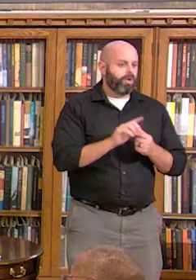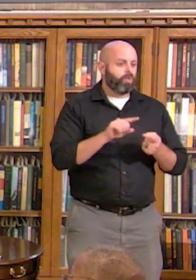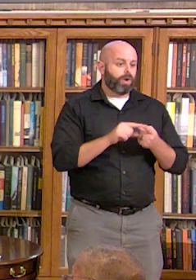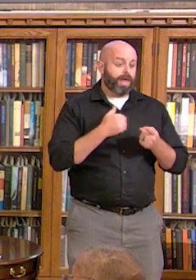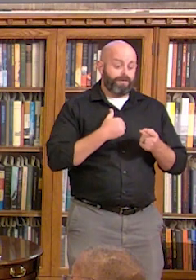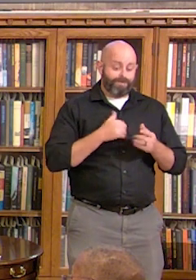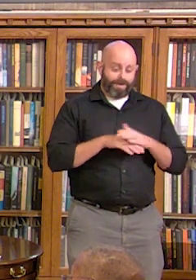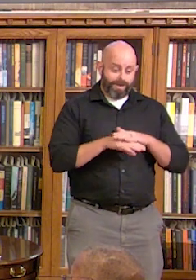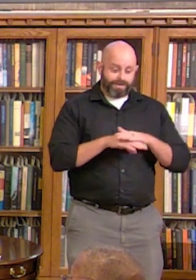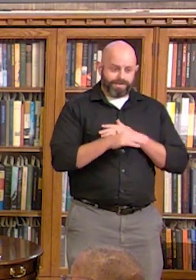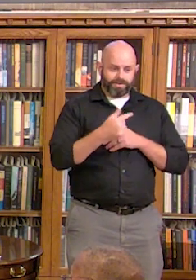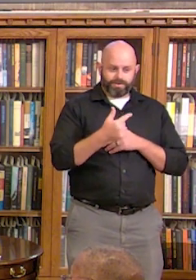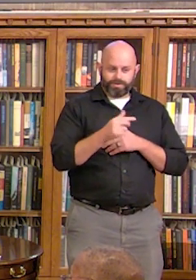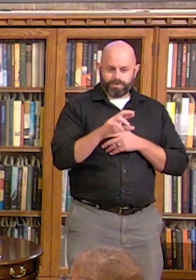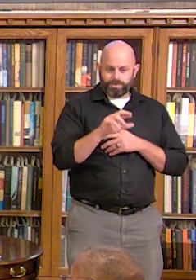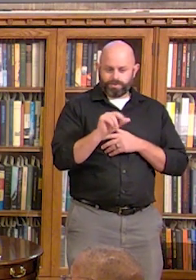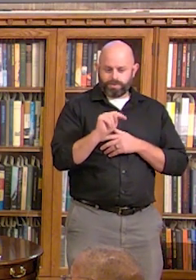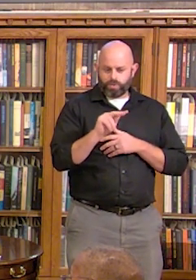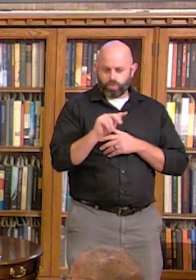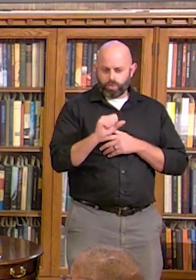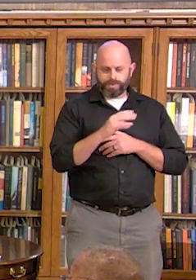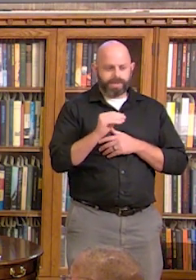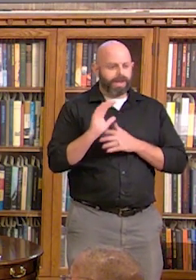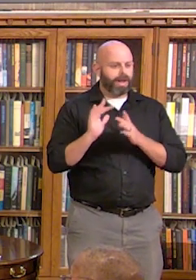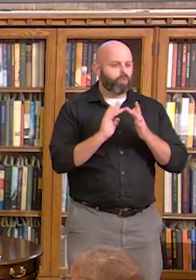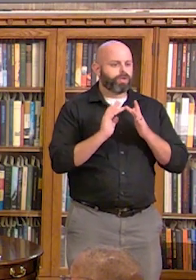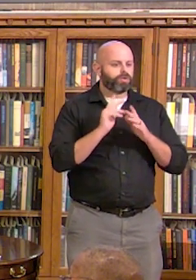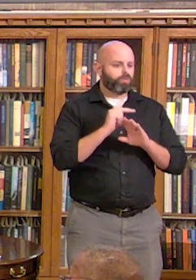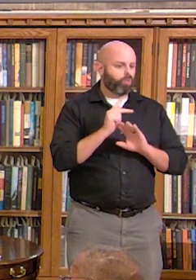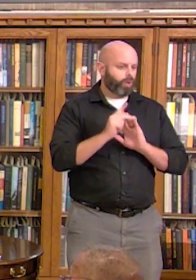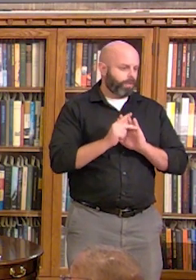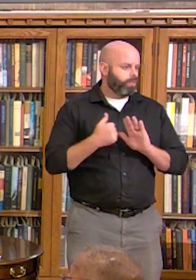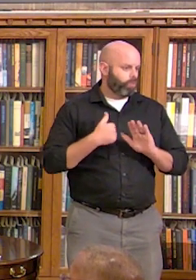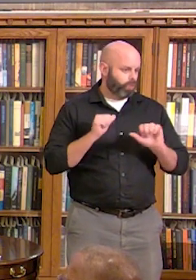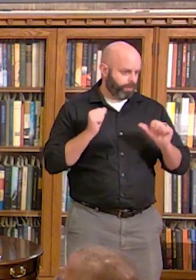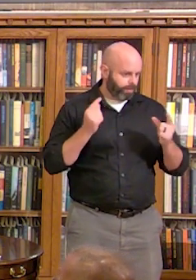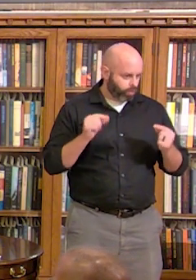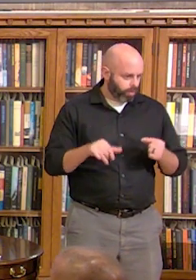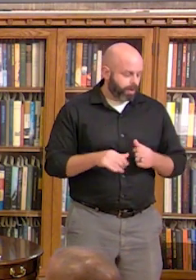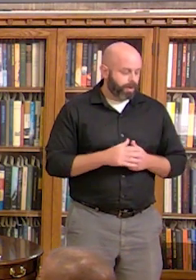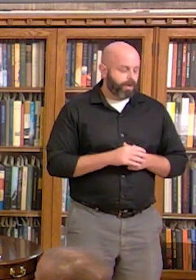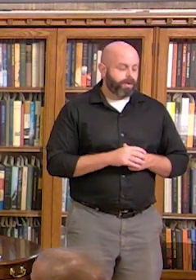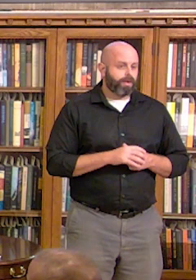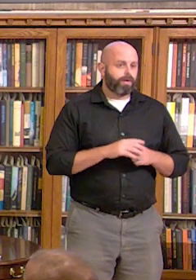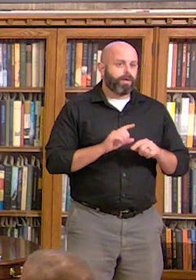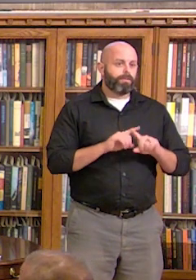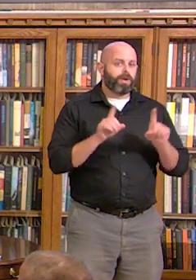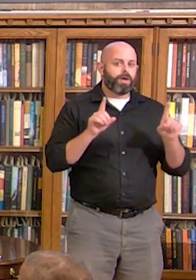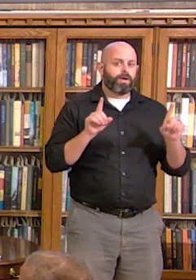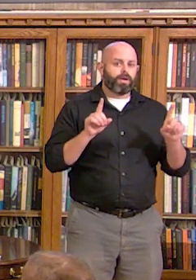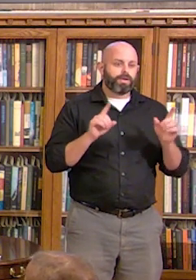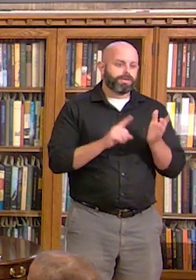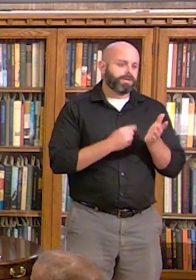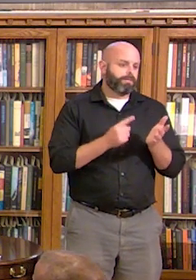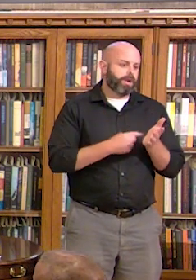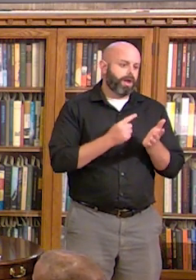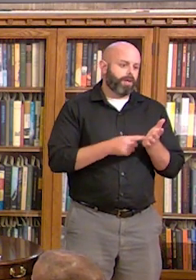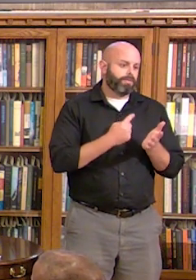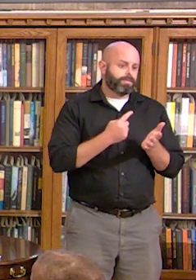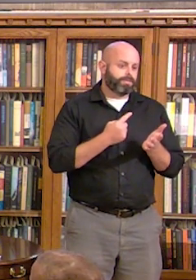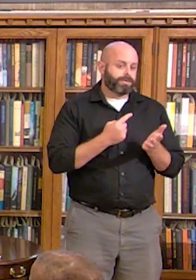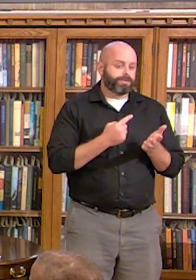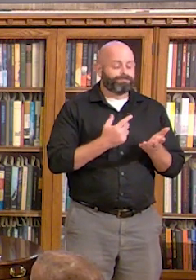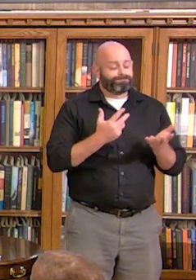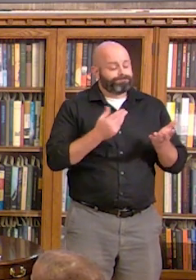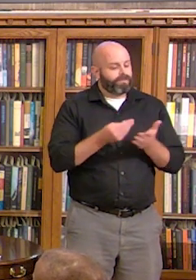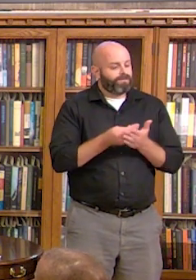to Grants and Outreach programs we're able to do that but sometimes just funding gets in